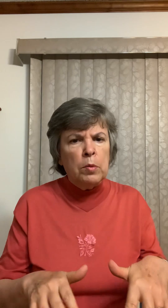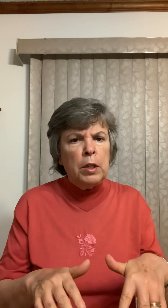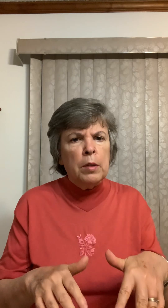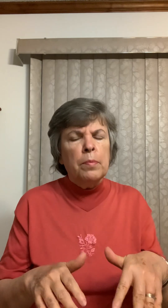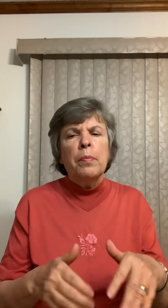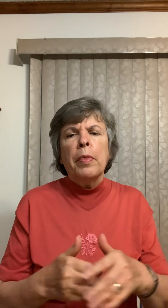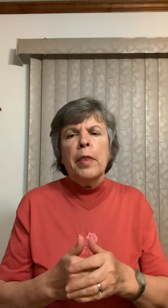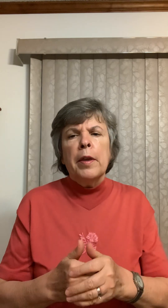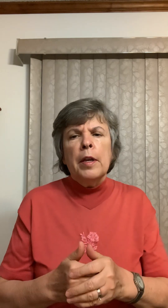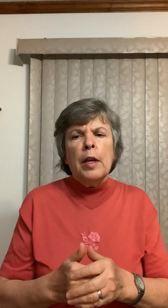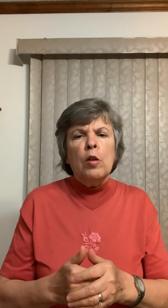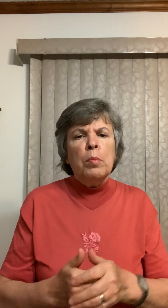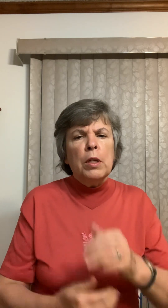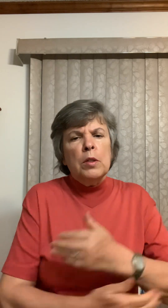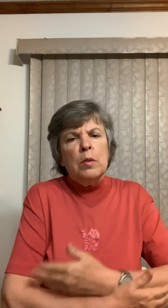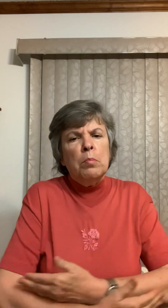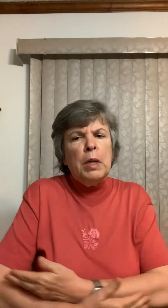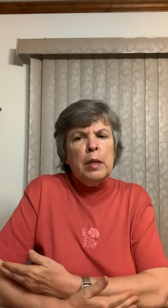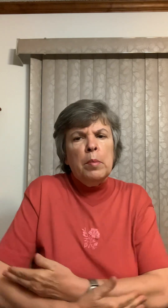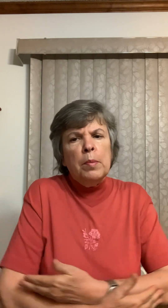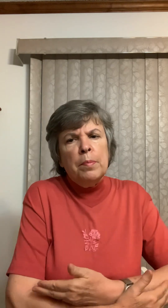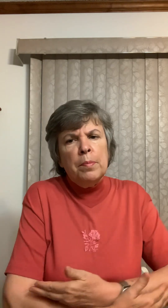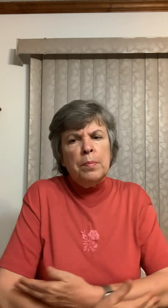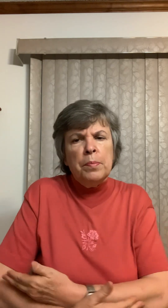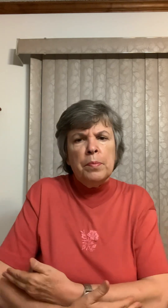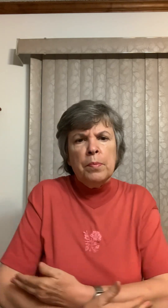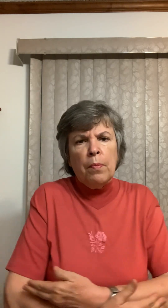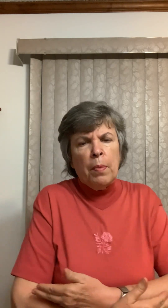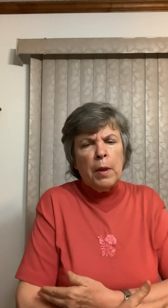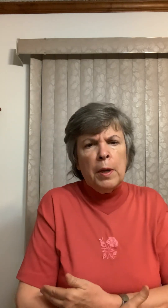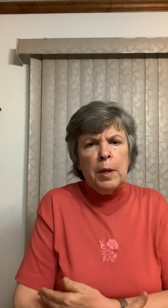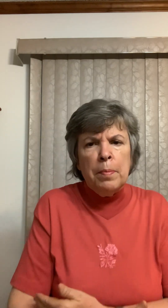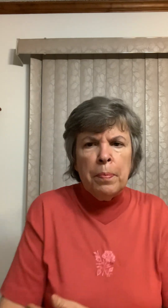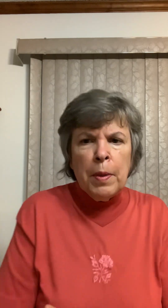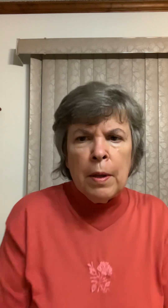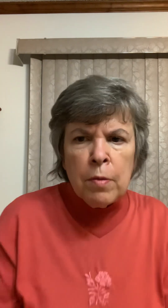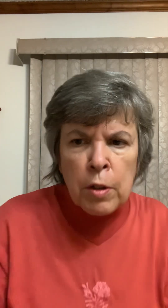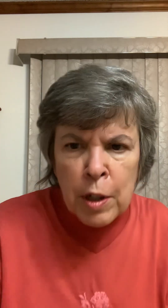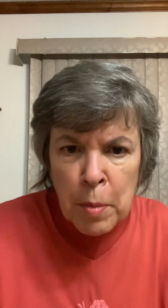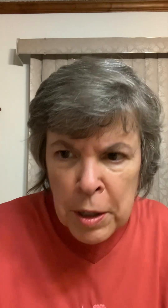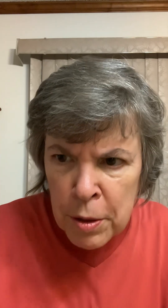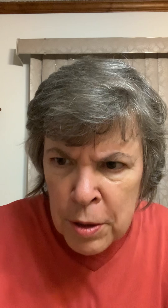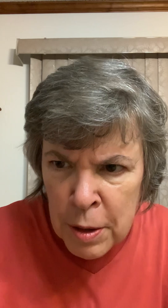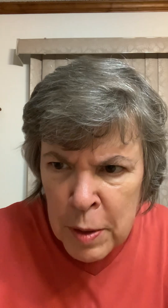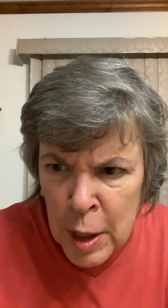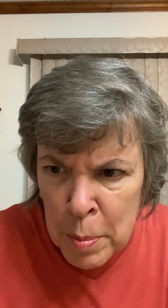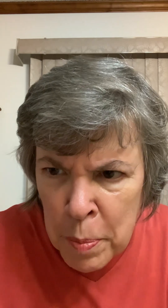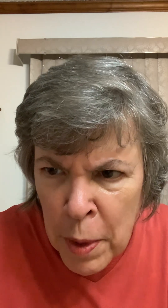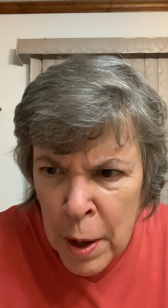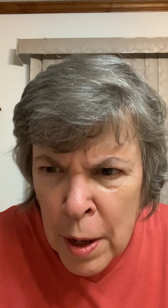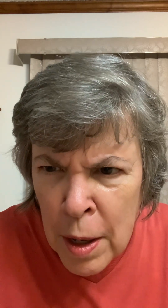way. Helpless babe. Okay, I have to look at my notes here every time. All